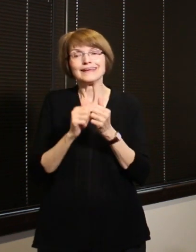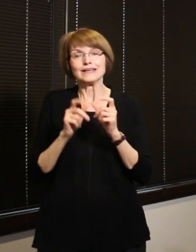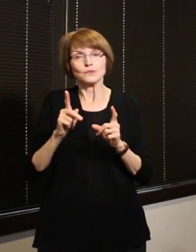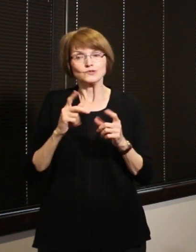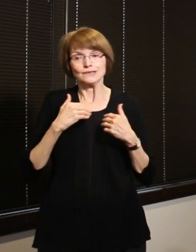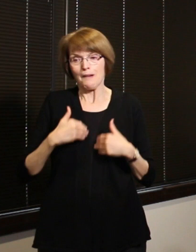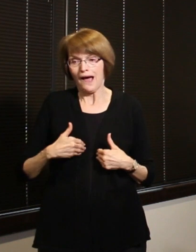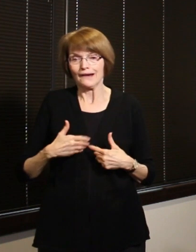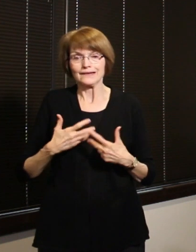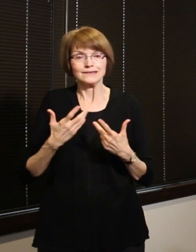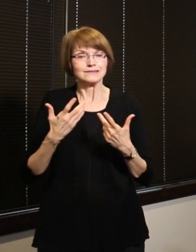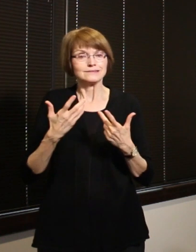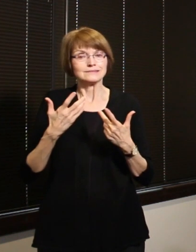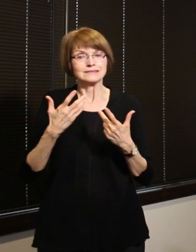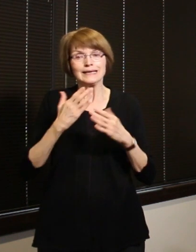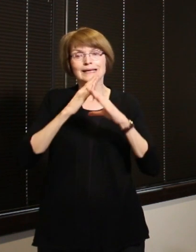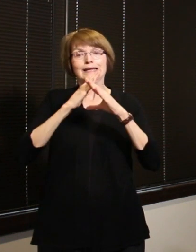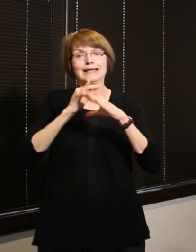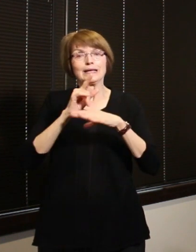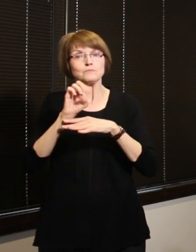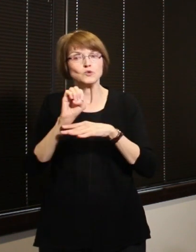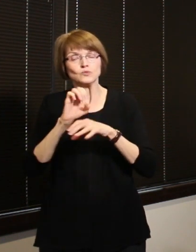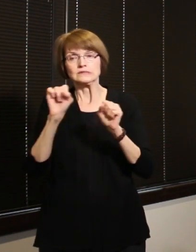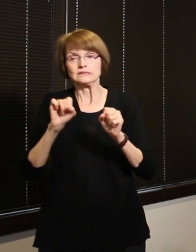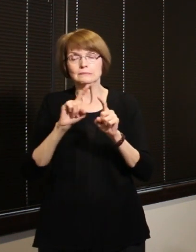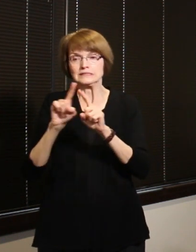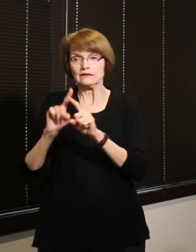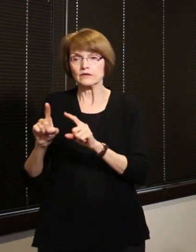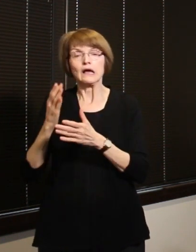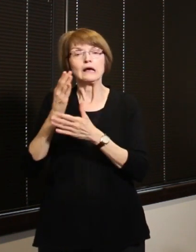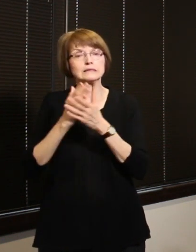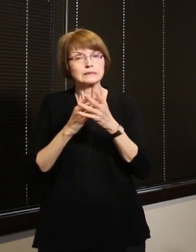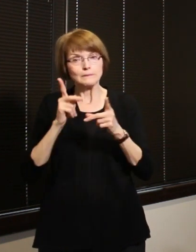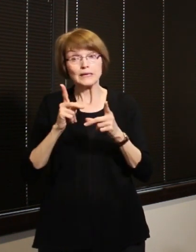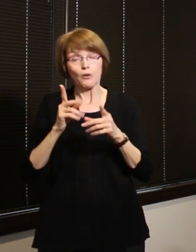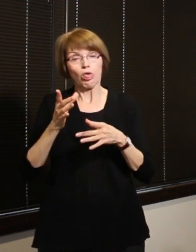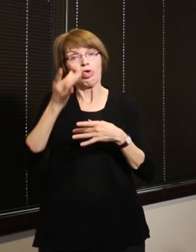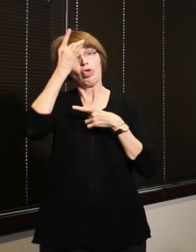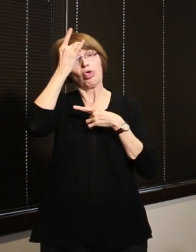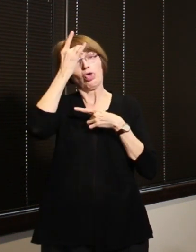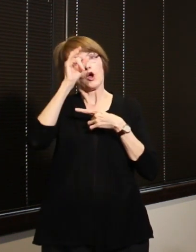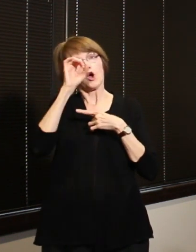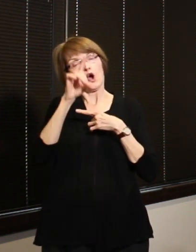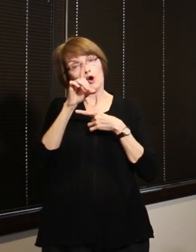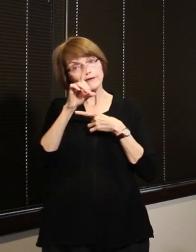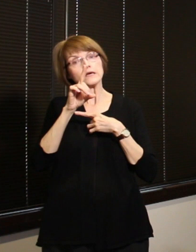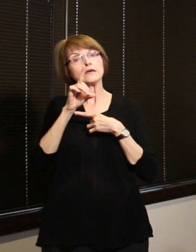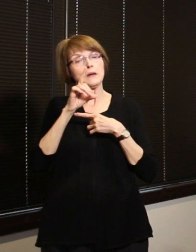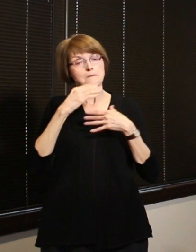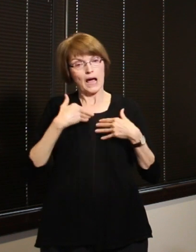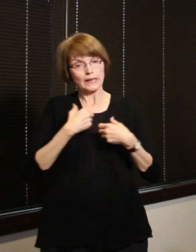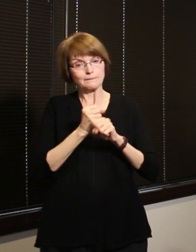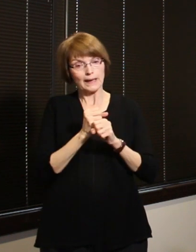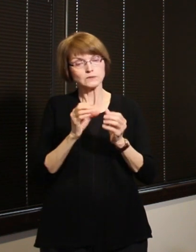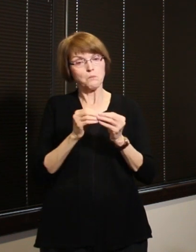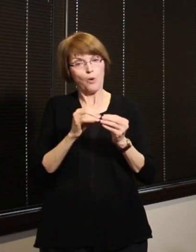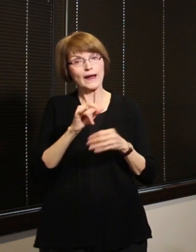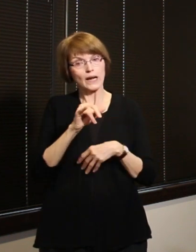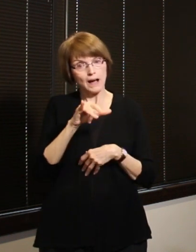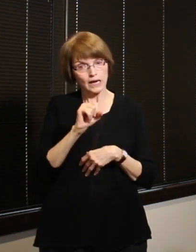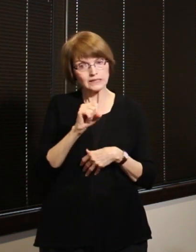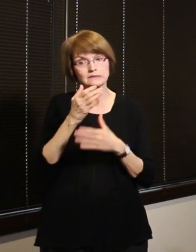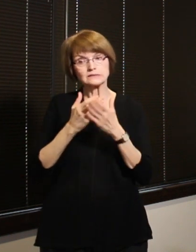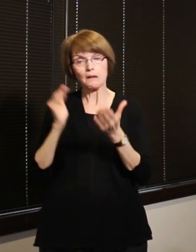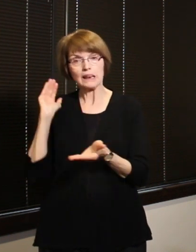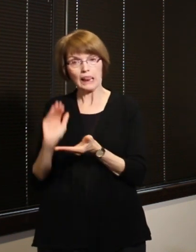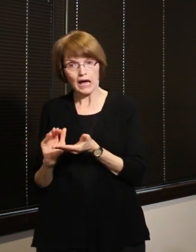immunologic reactions, and so some will generate more antibodies than others. We're still learning more and more about how protective